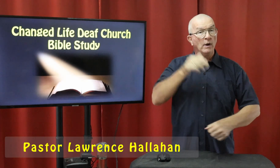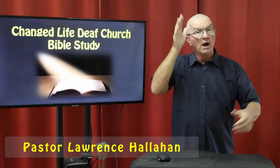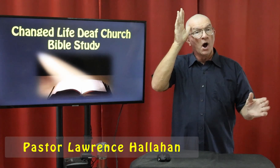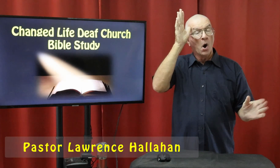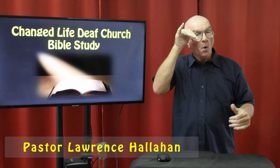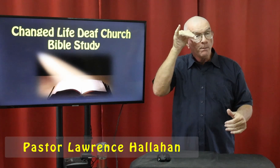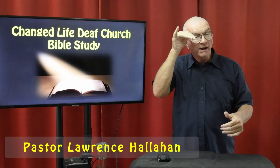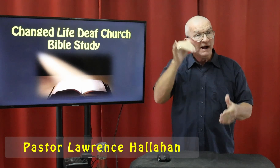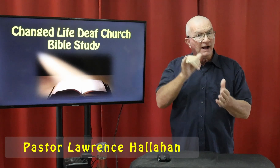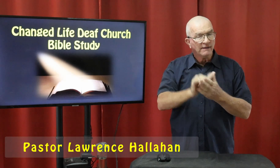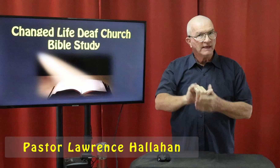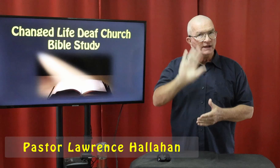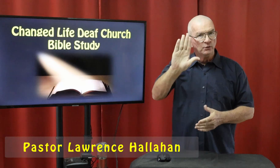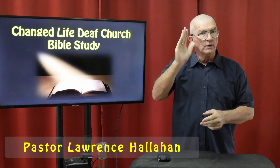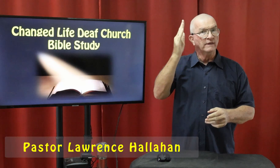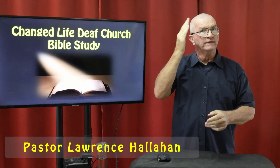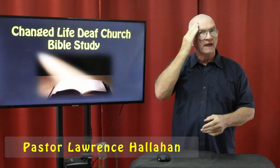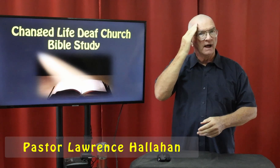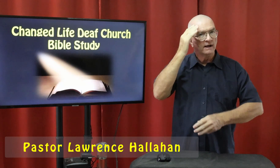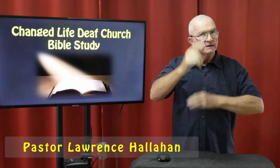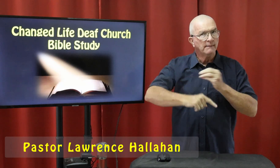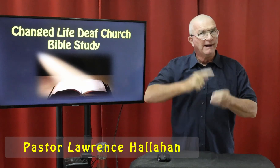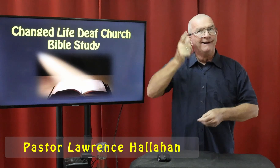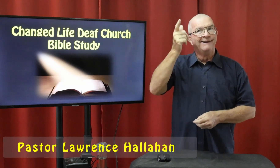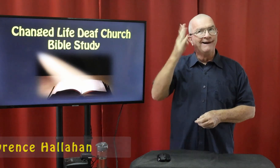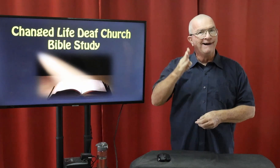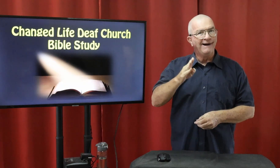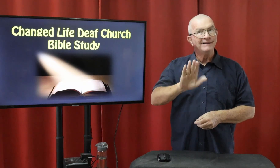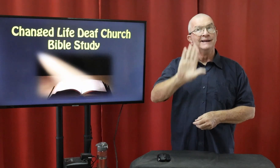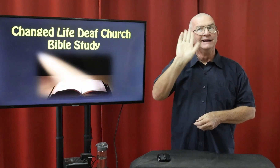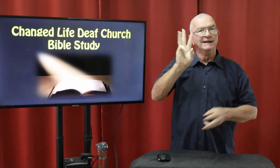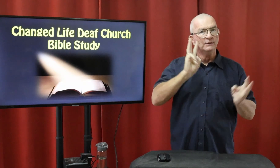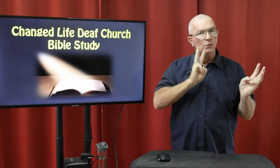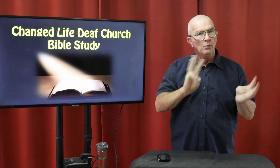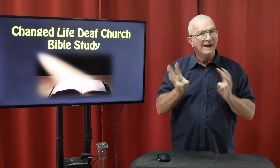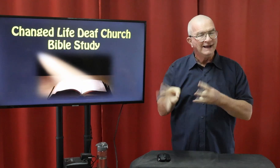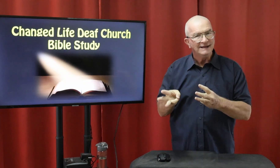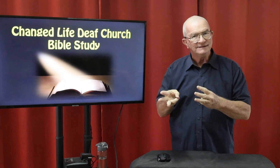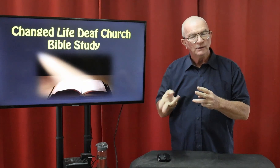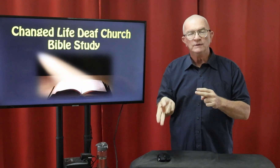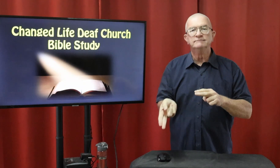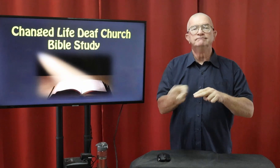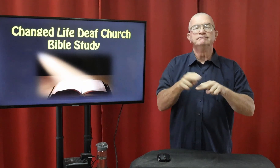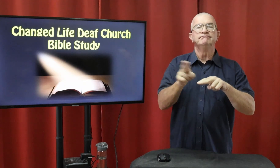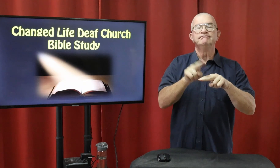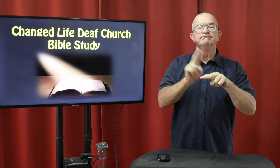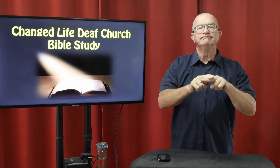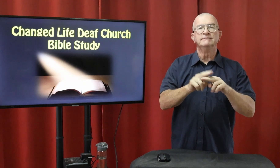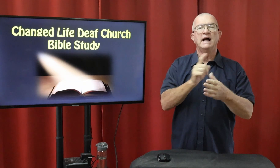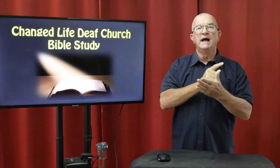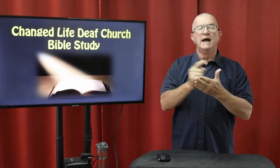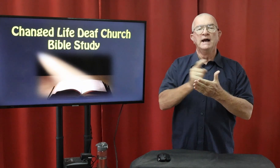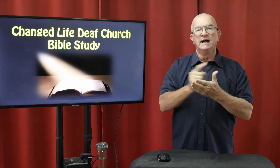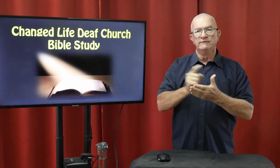tonight, and we hope that your knowledge about God and His ways would increase every